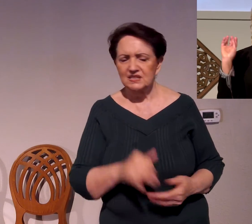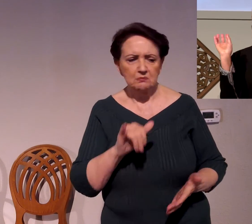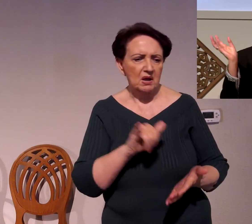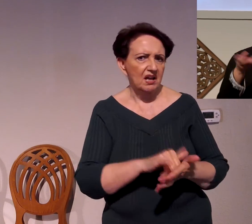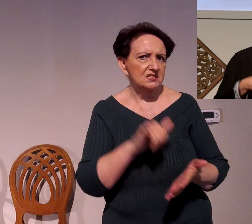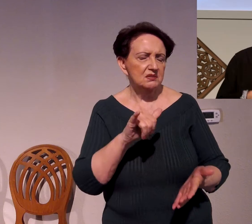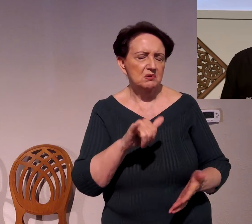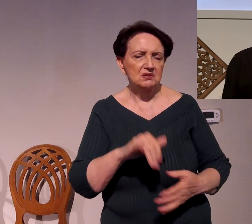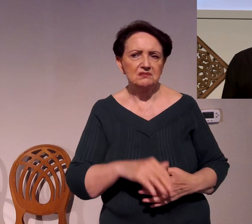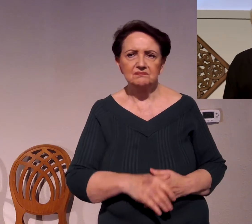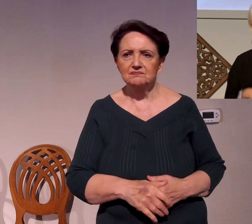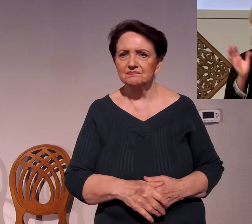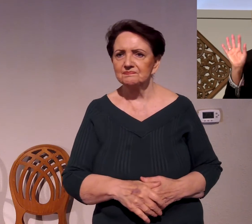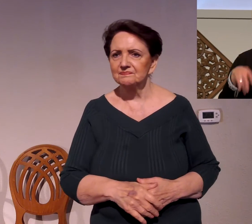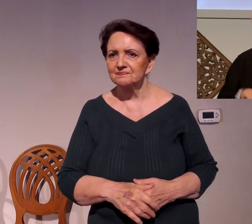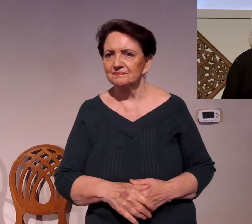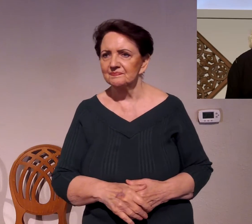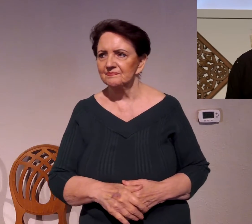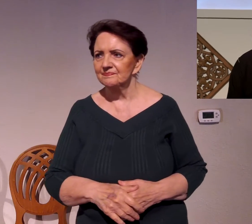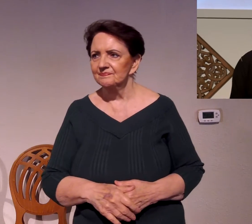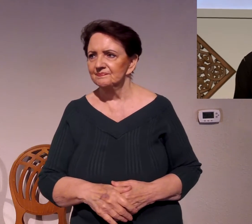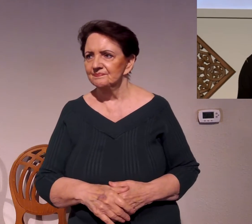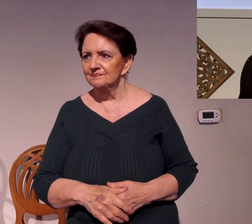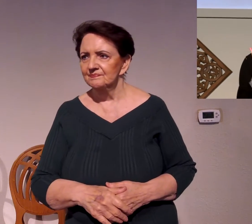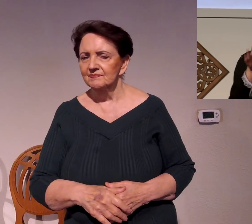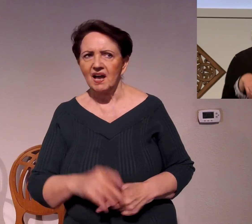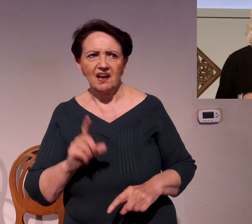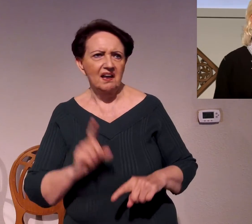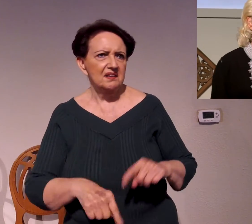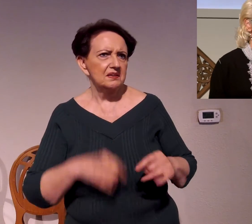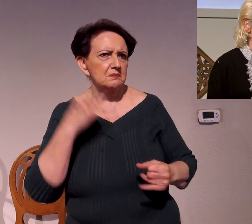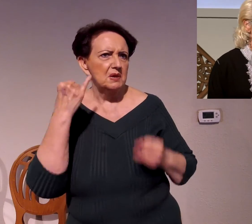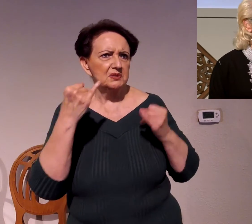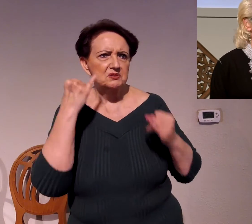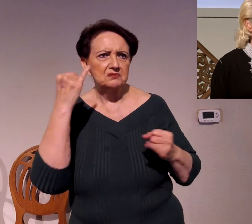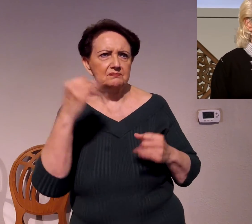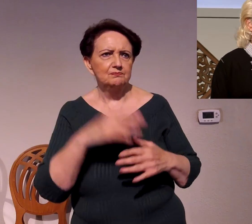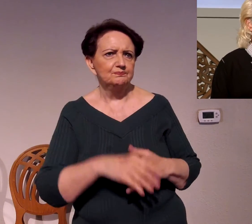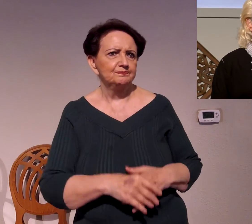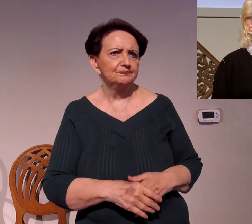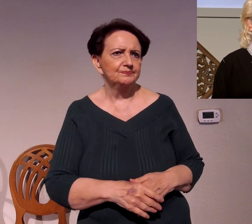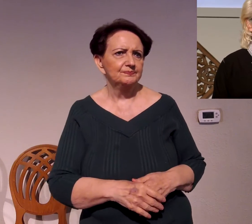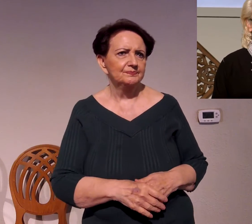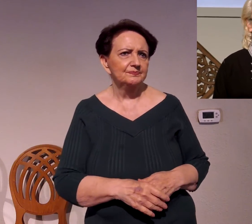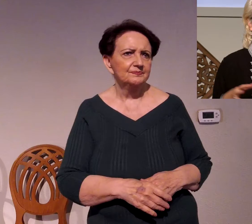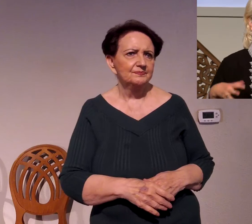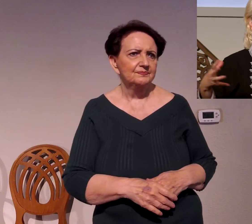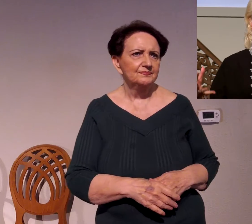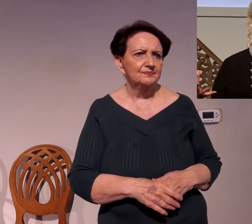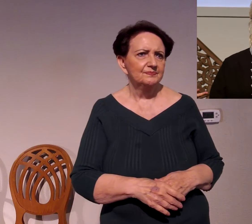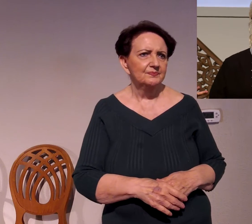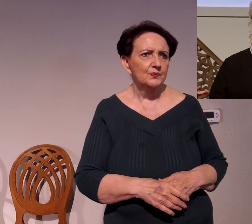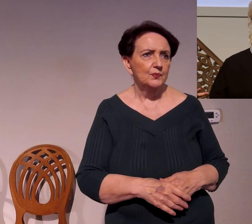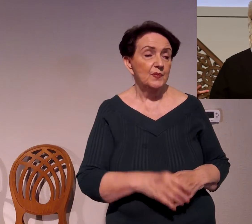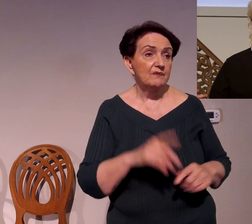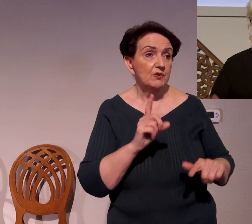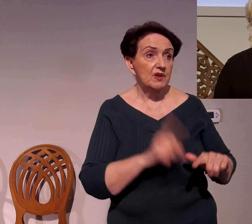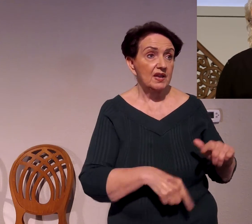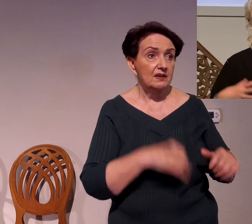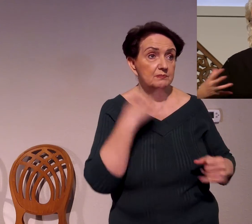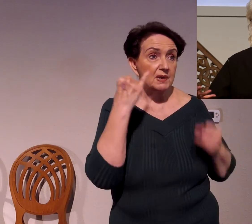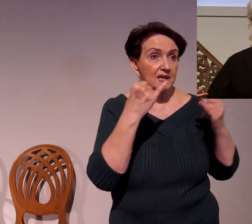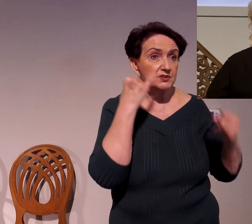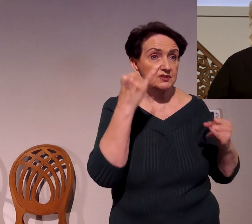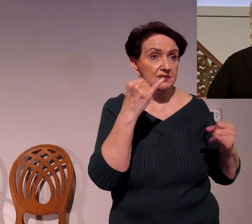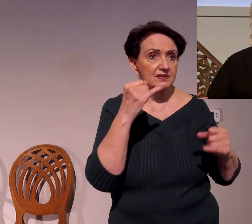just casual, I can't even imagine how that's going to work. I can't even imagine it. Right. And when we can't imagine it, do you see we